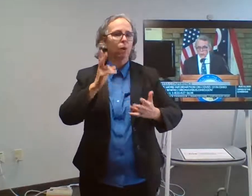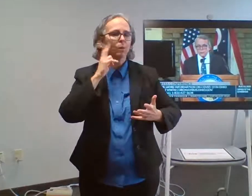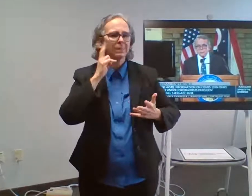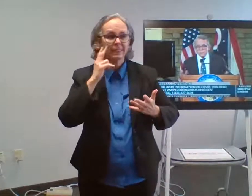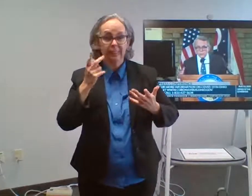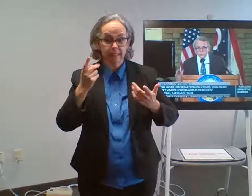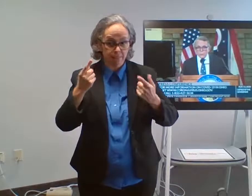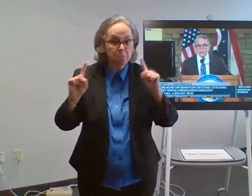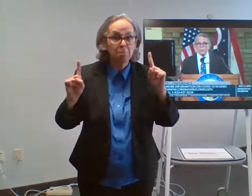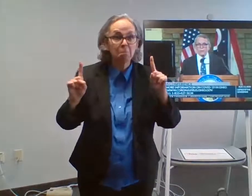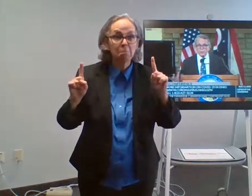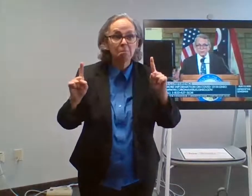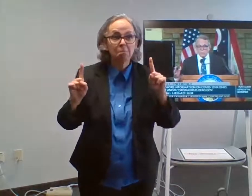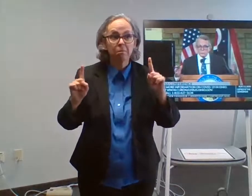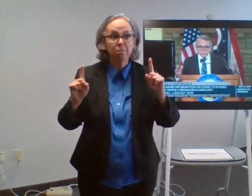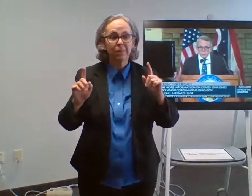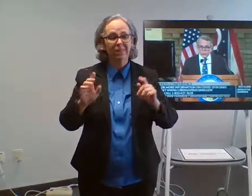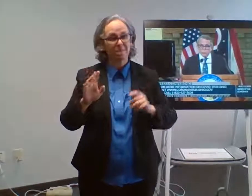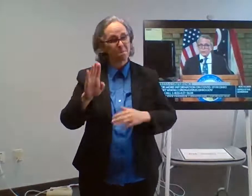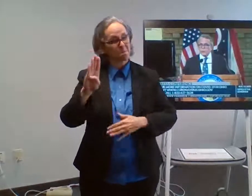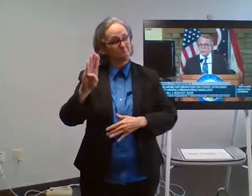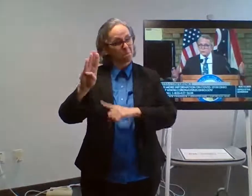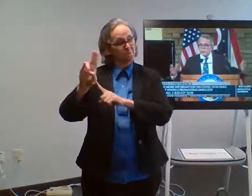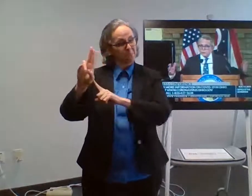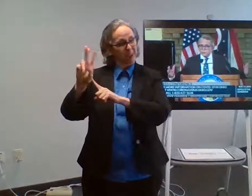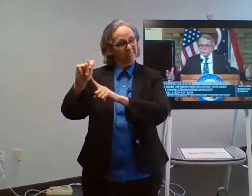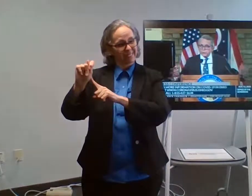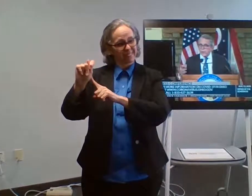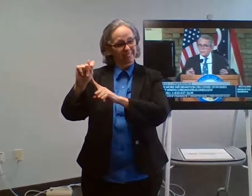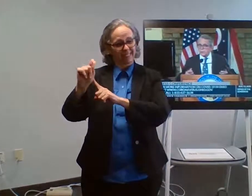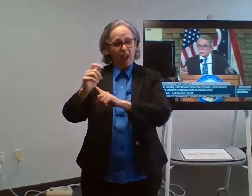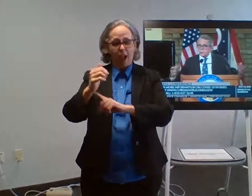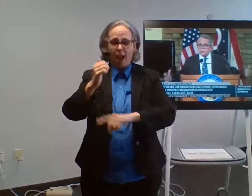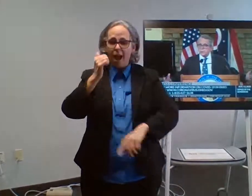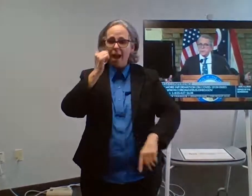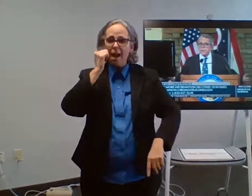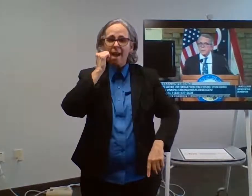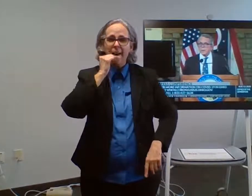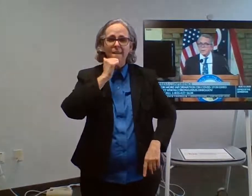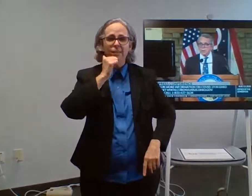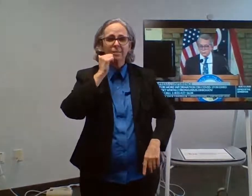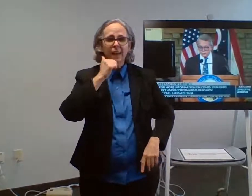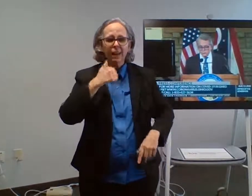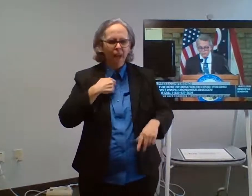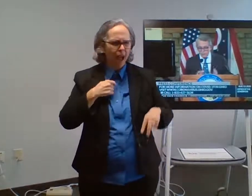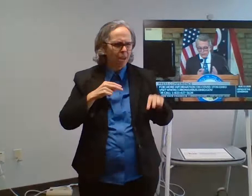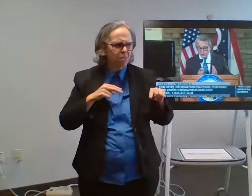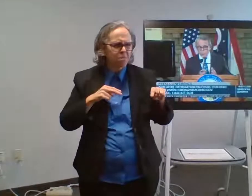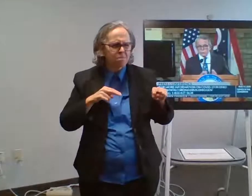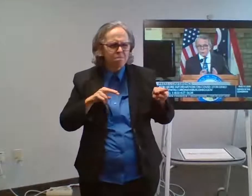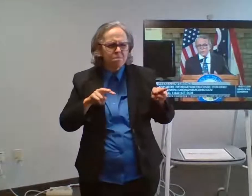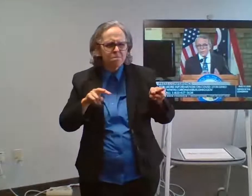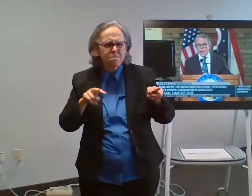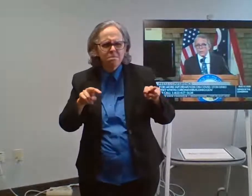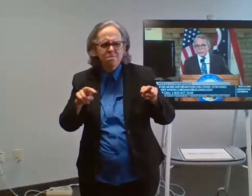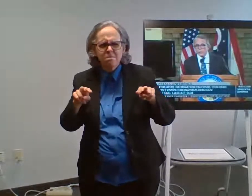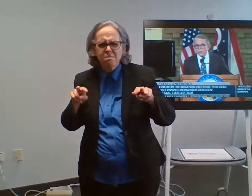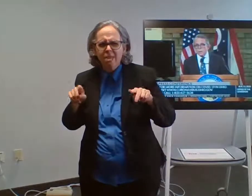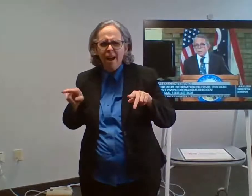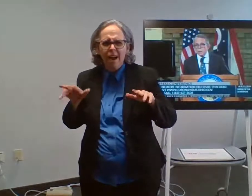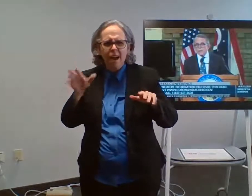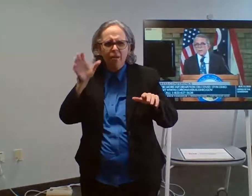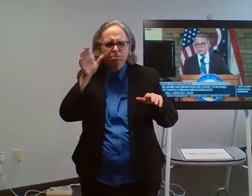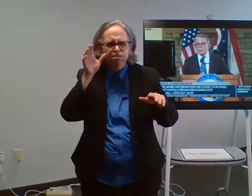tomorrow, and do every day, I'm talking to superintendents, but I'm also talking to people out in the communities, is if you're a red